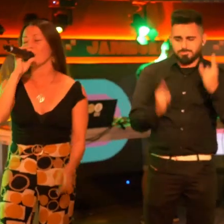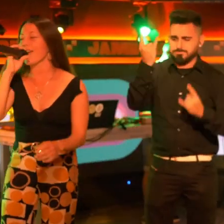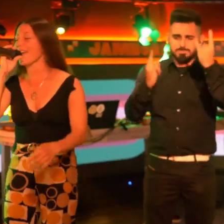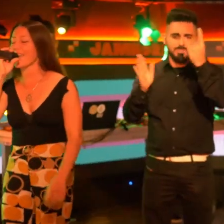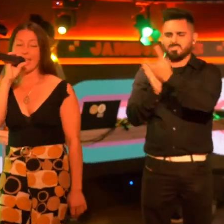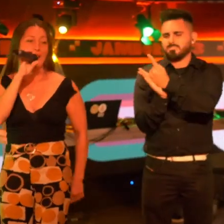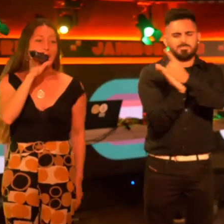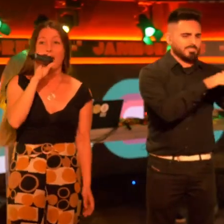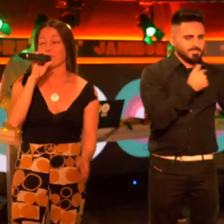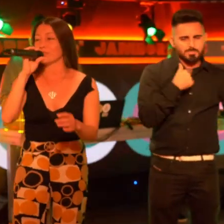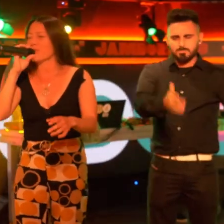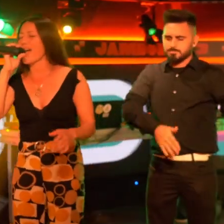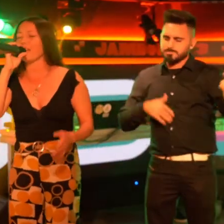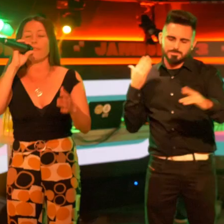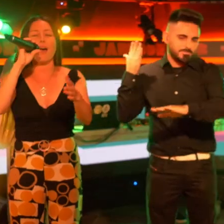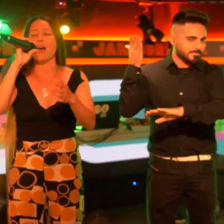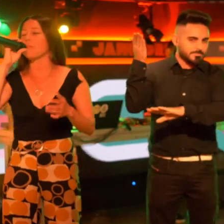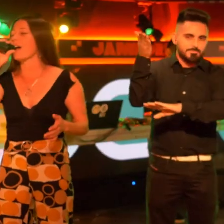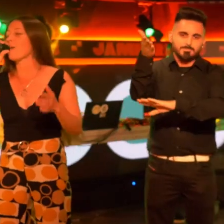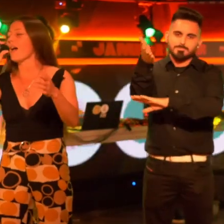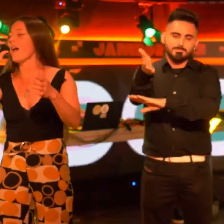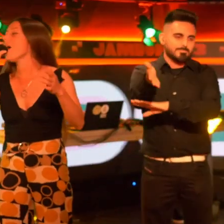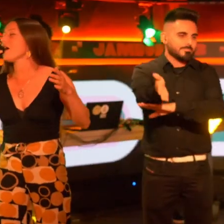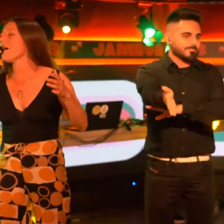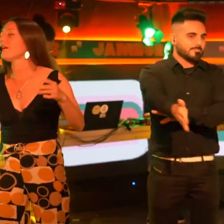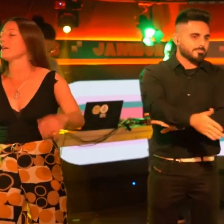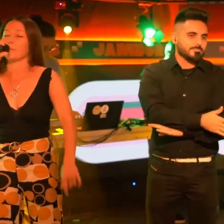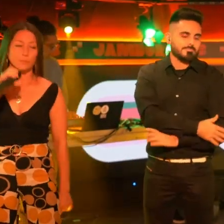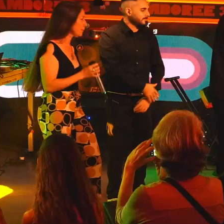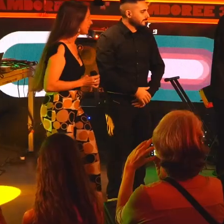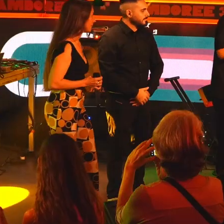fade away. I'm just trying to find my way.